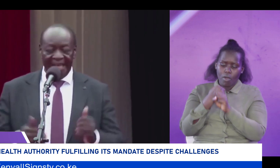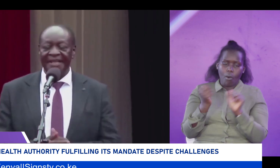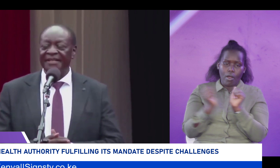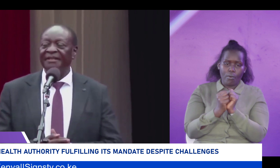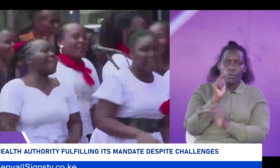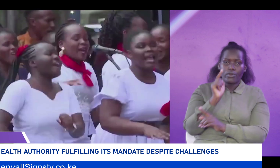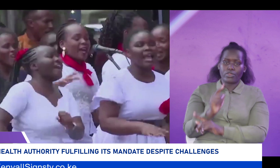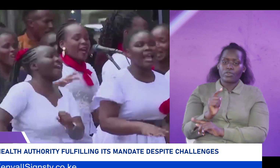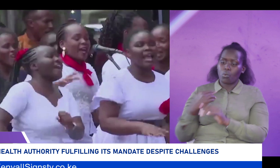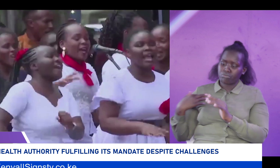end.